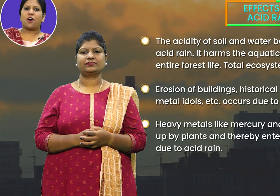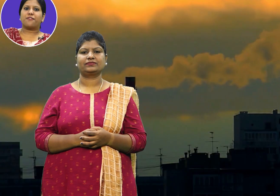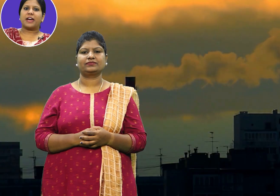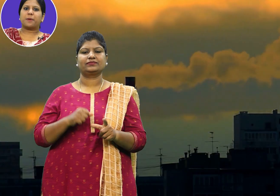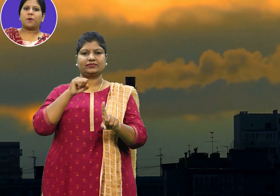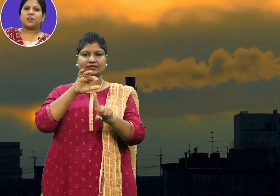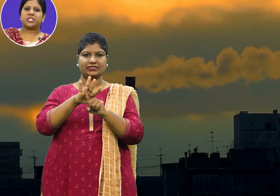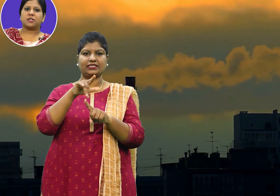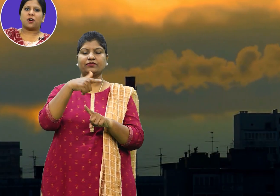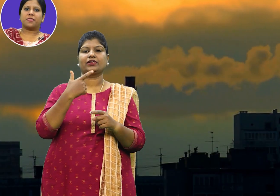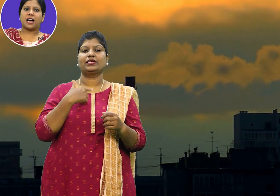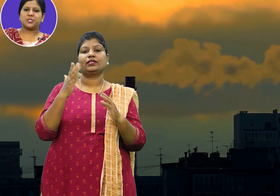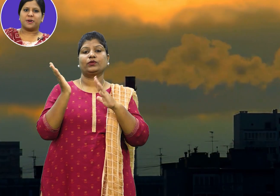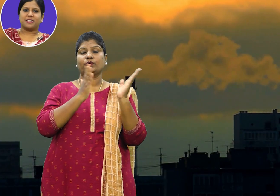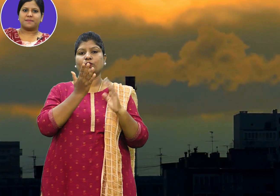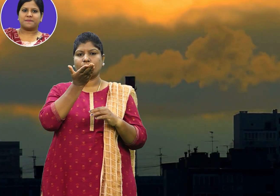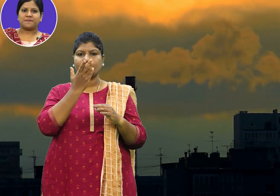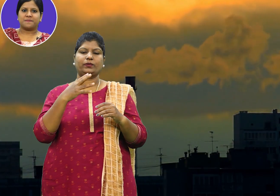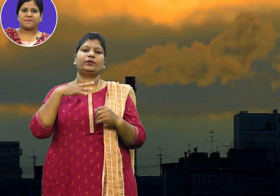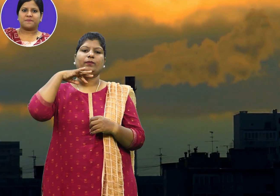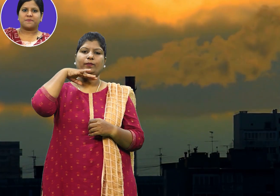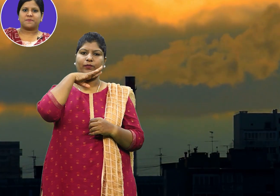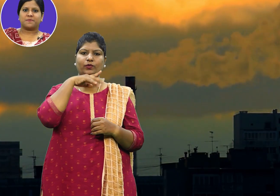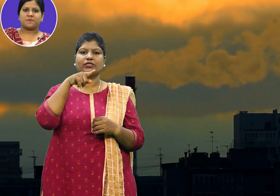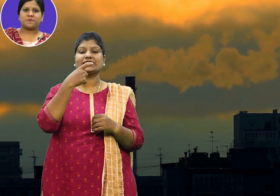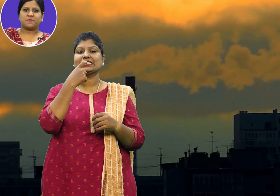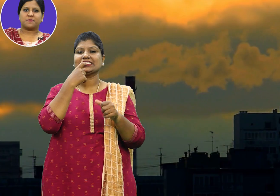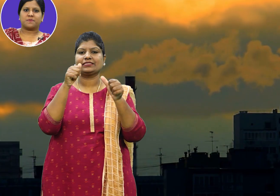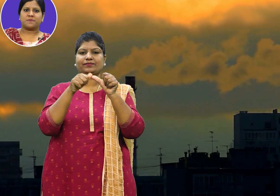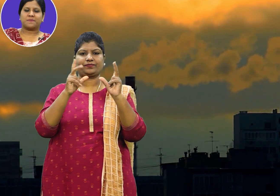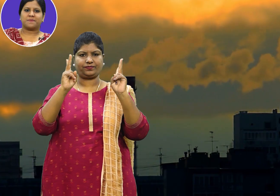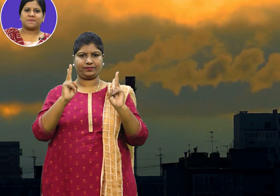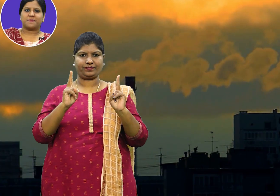Effects of air pollution on Taj Mahal.